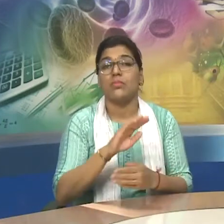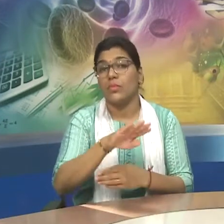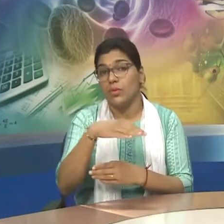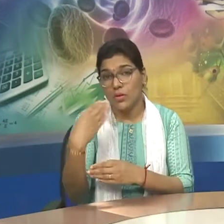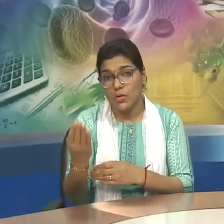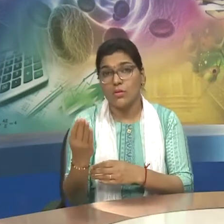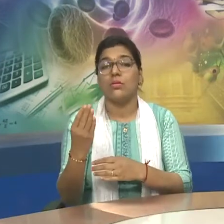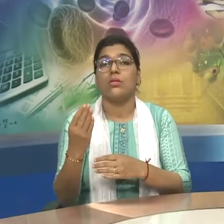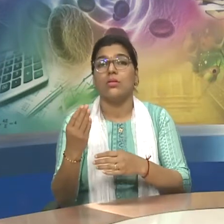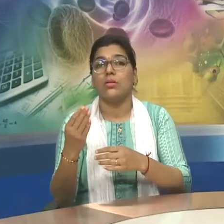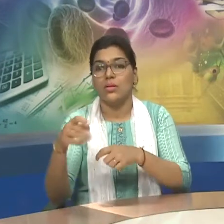urban bias